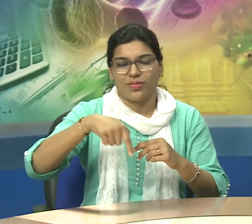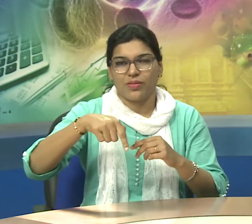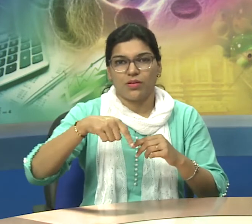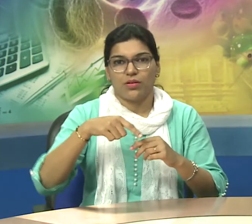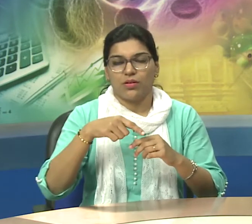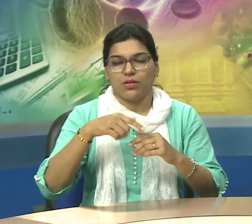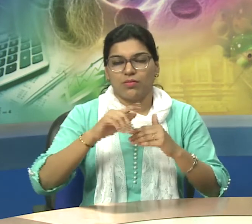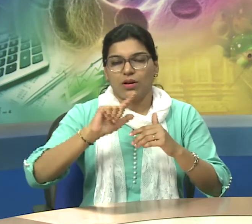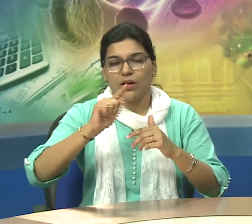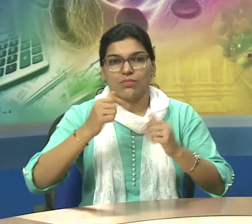monopolized